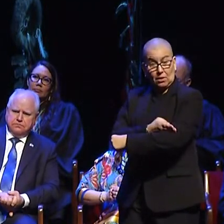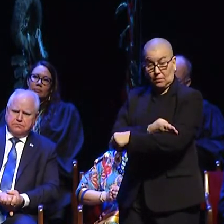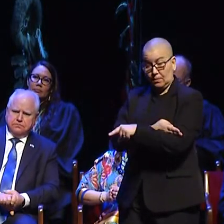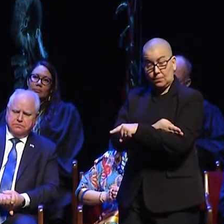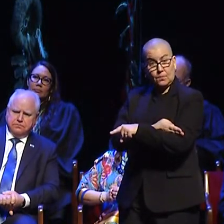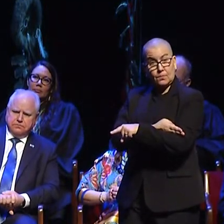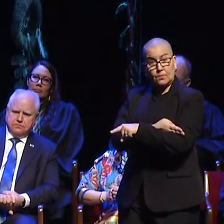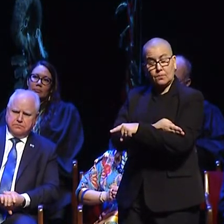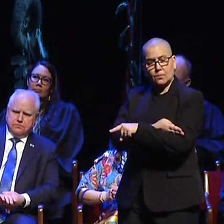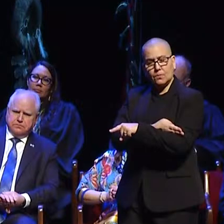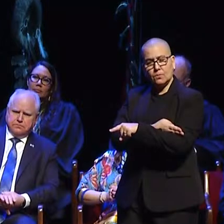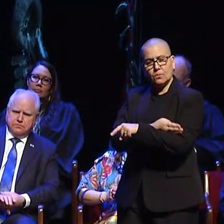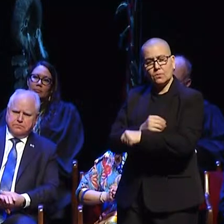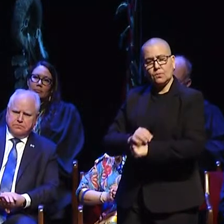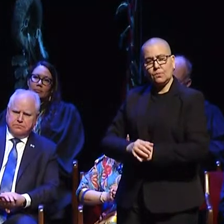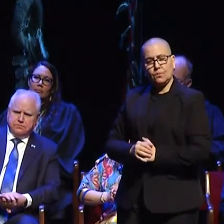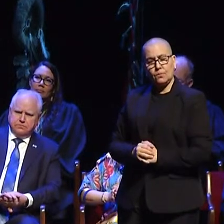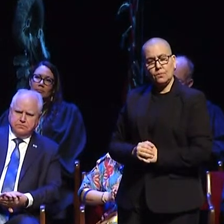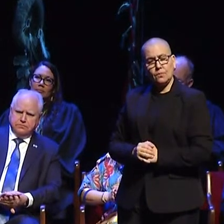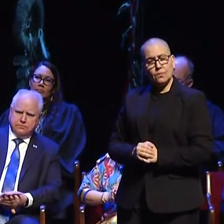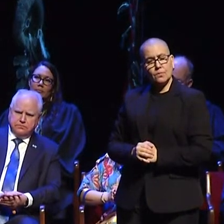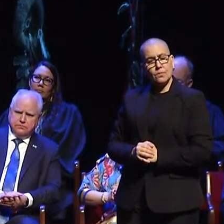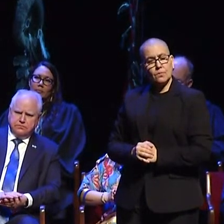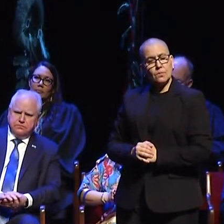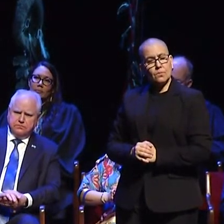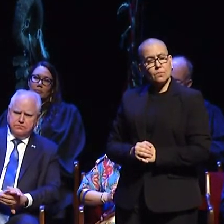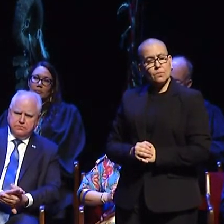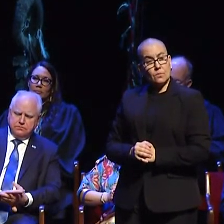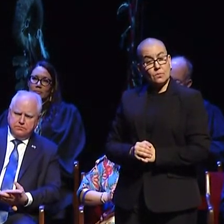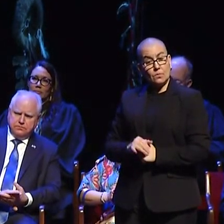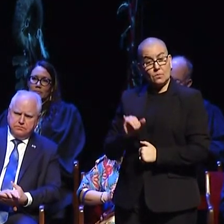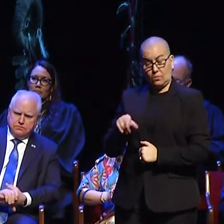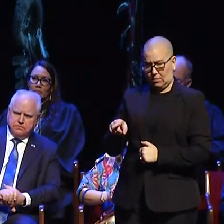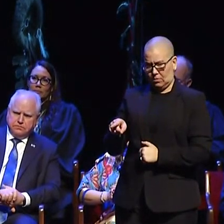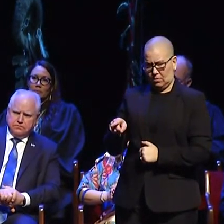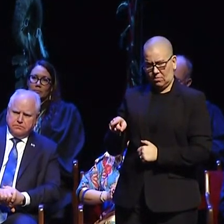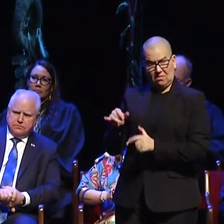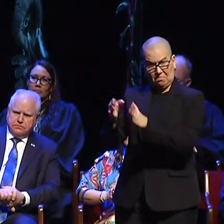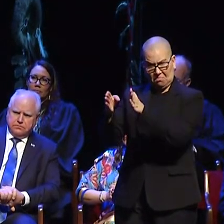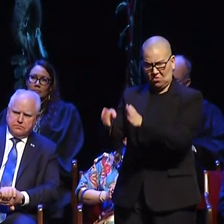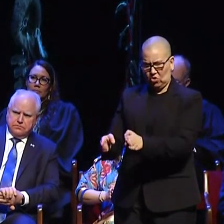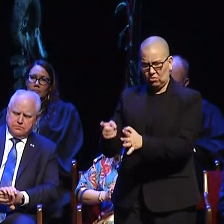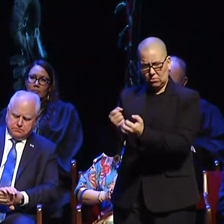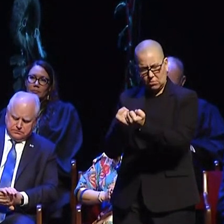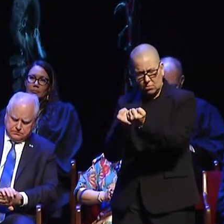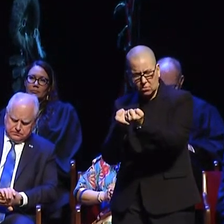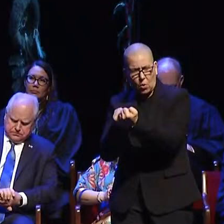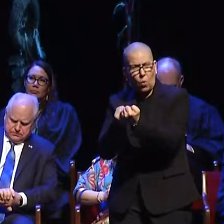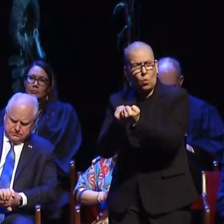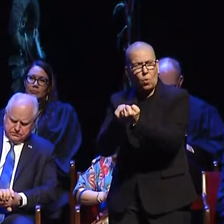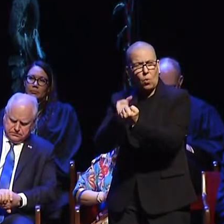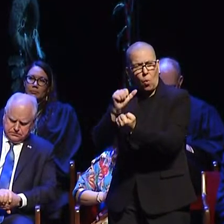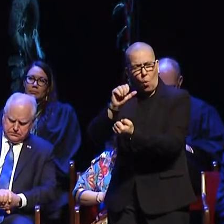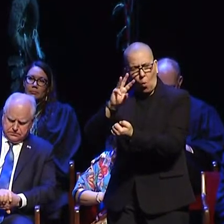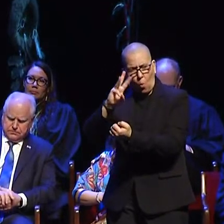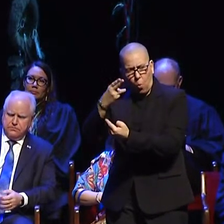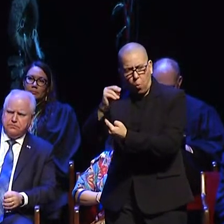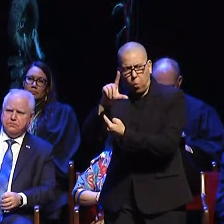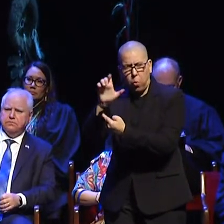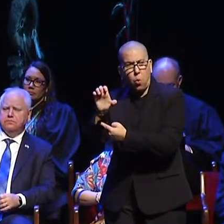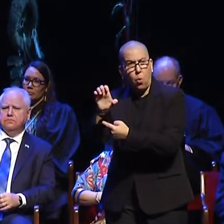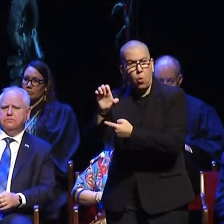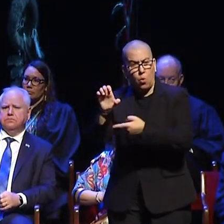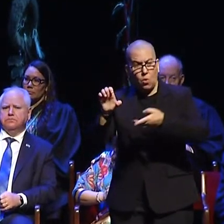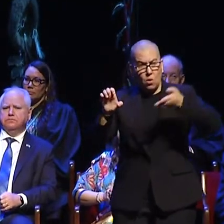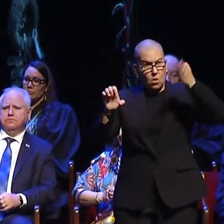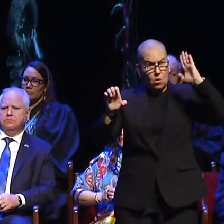That one, while holding together all the universe, also held Jesus always and forever in